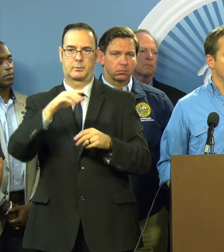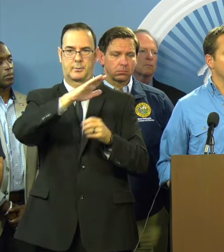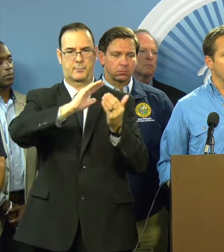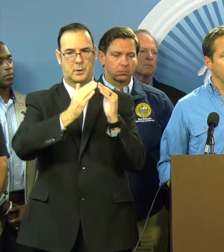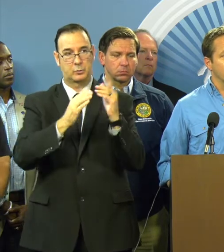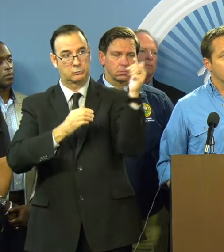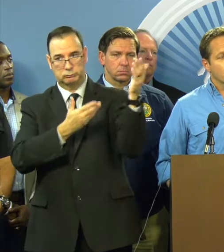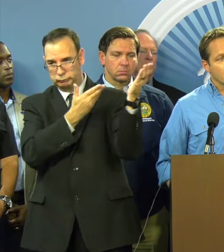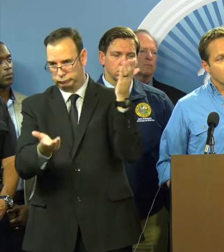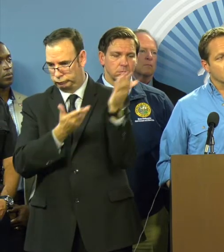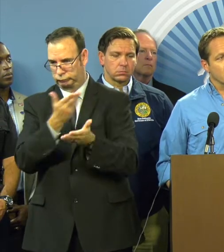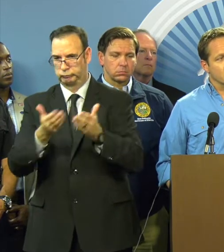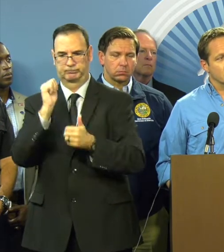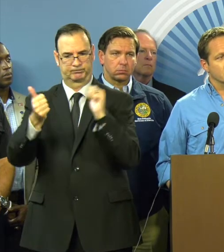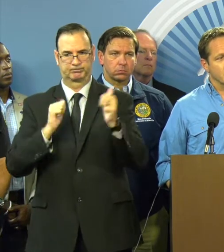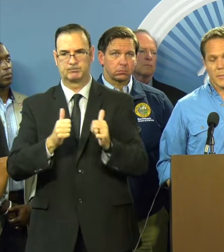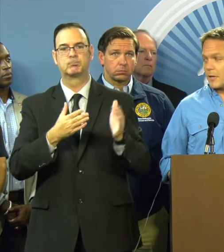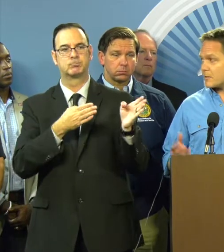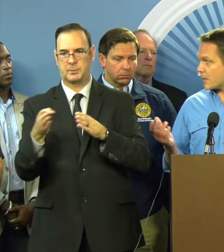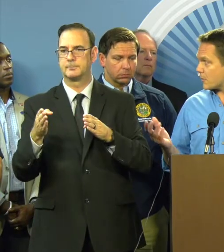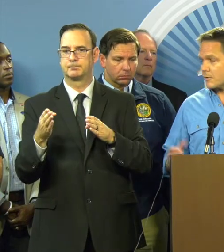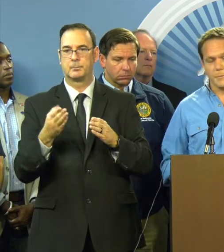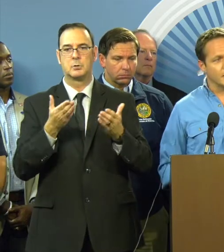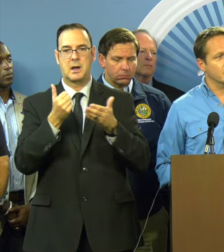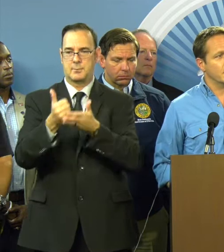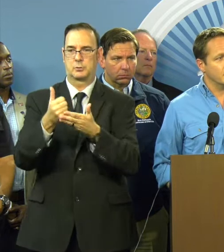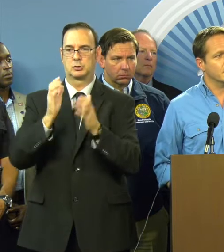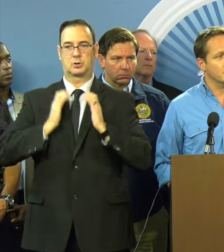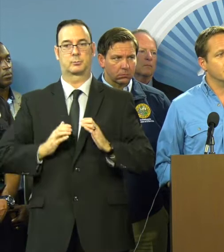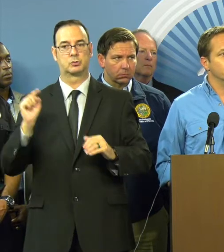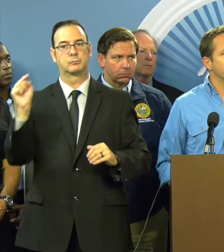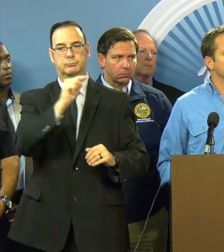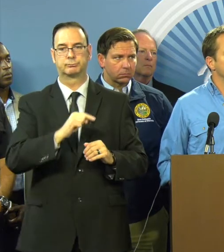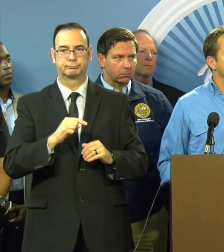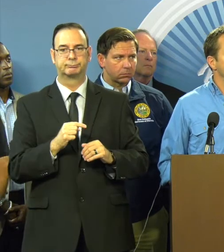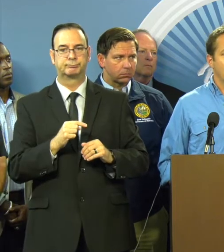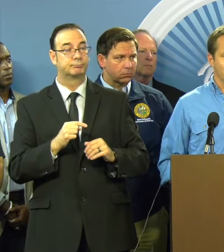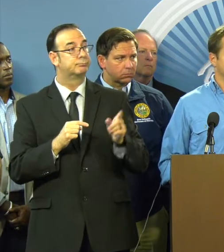Florida. We are prepared. We encourage all of our customers to be prepared, as the governor and the mayor had articulated.